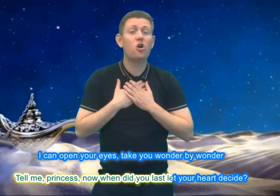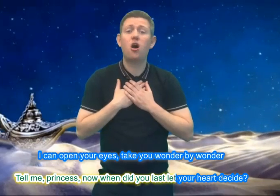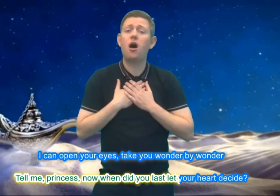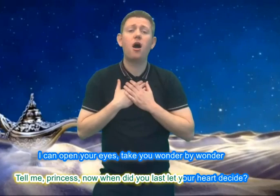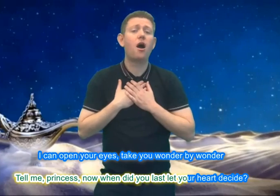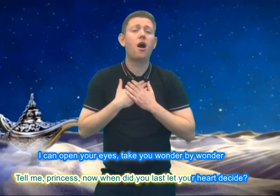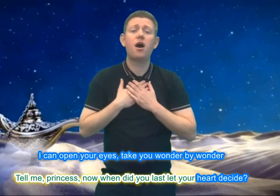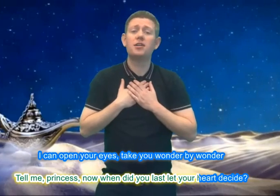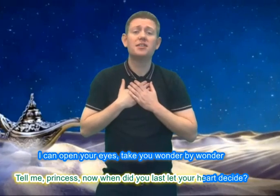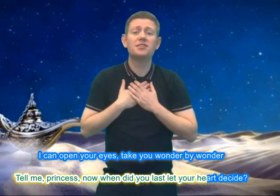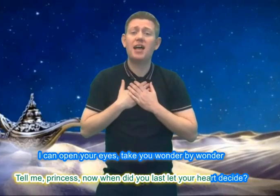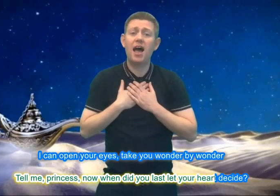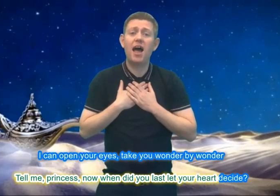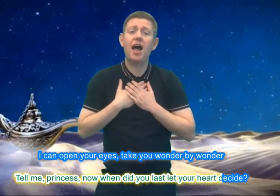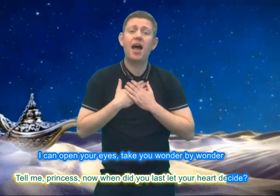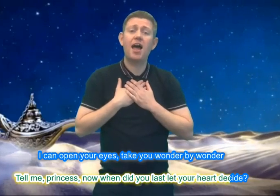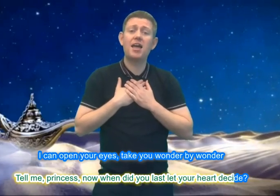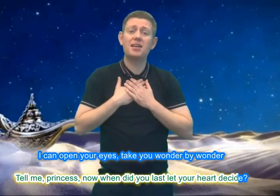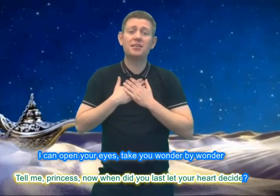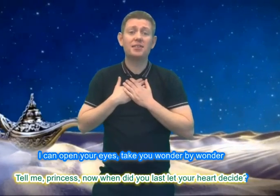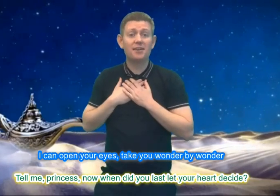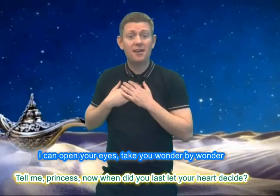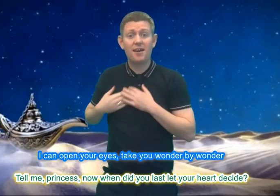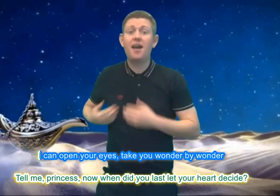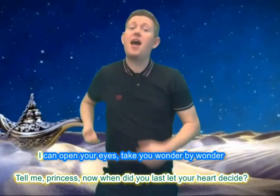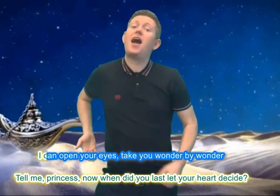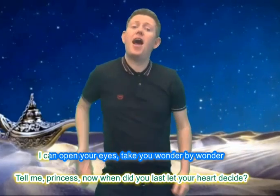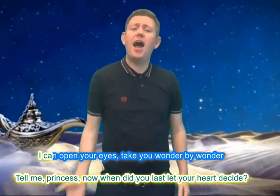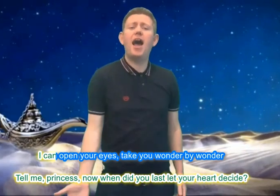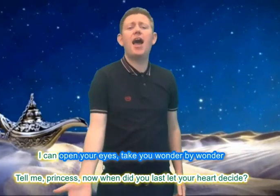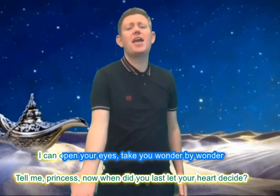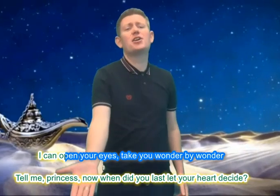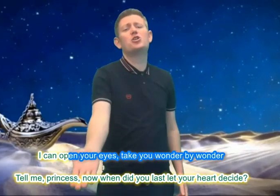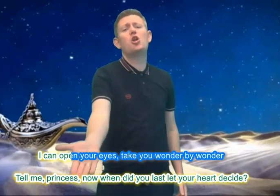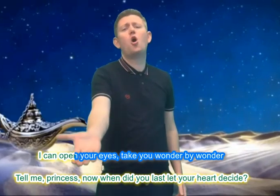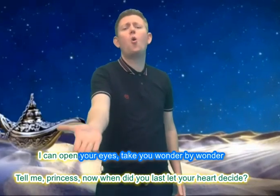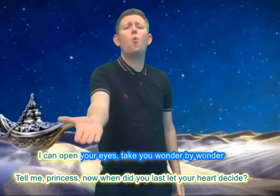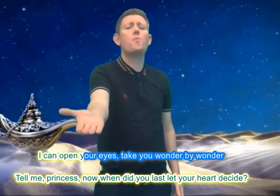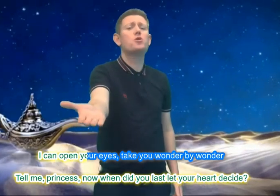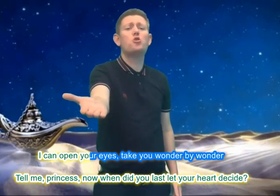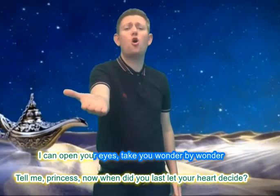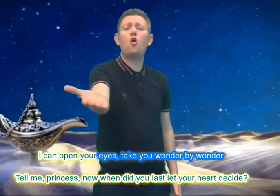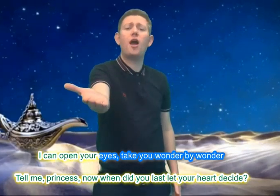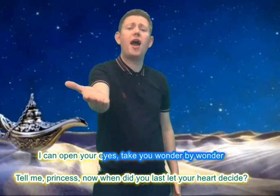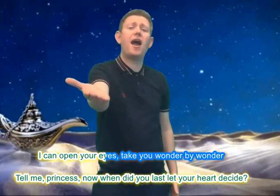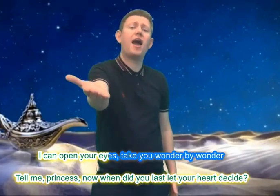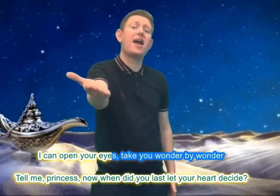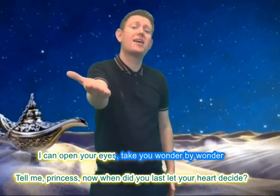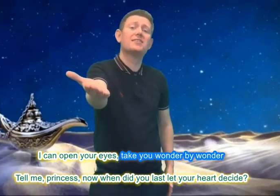your heart decide? I can open your